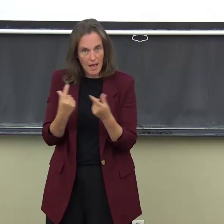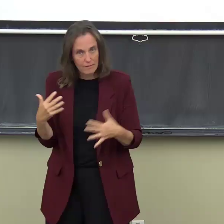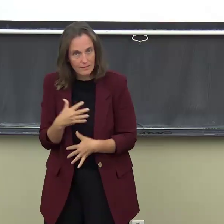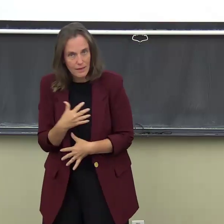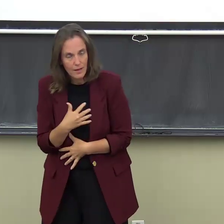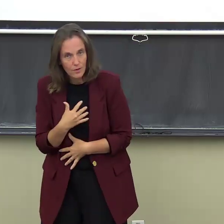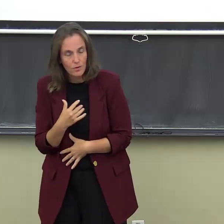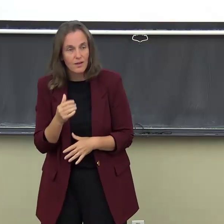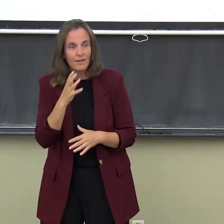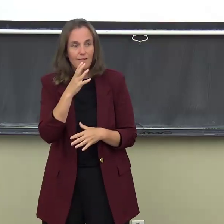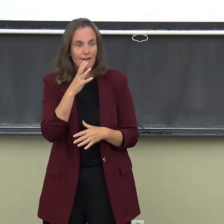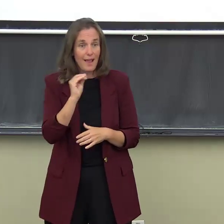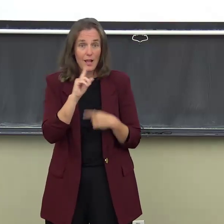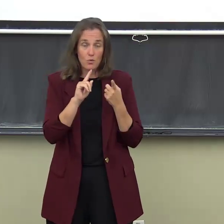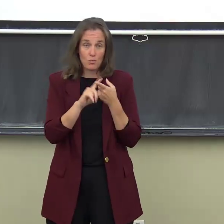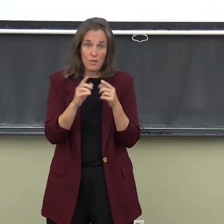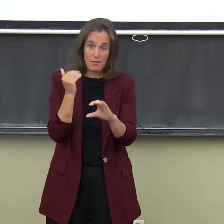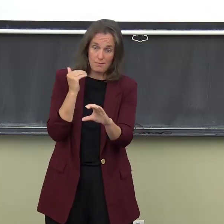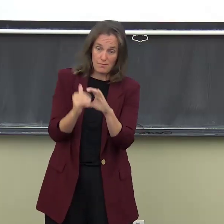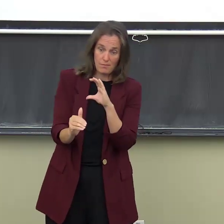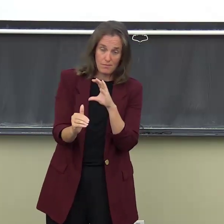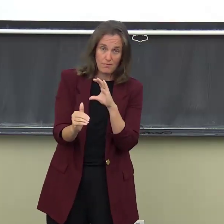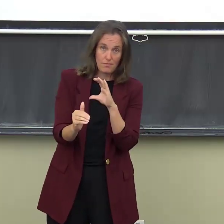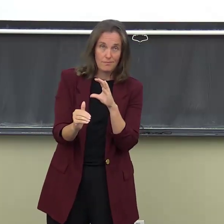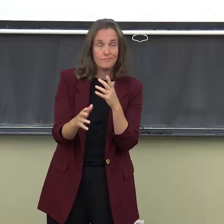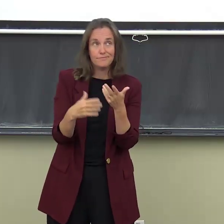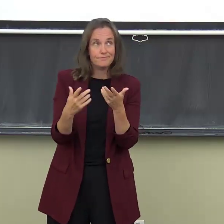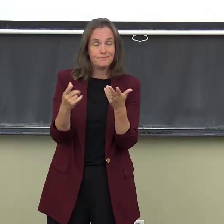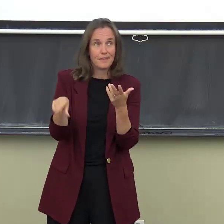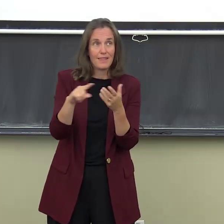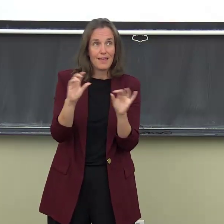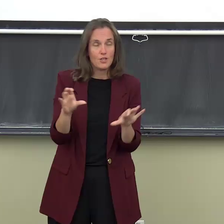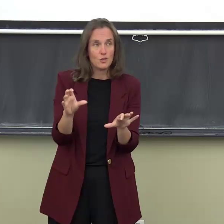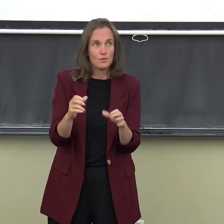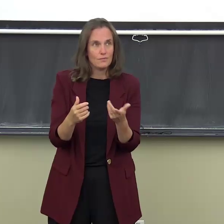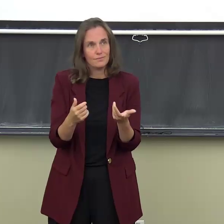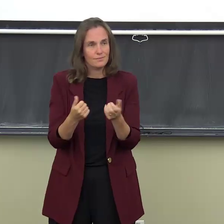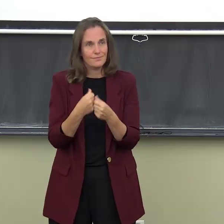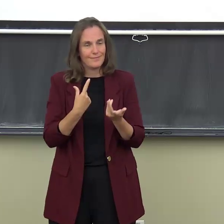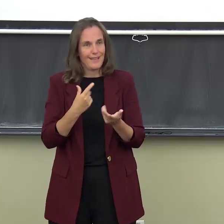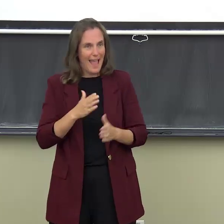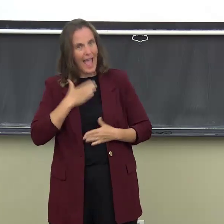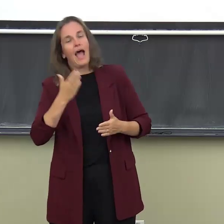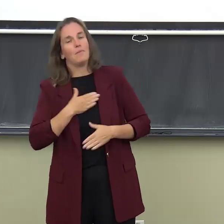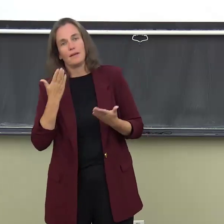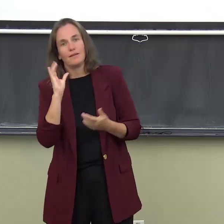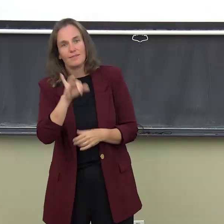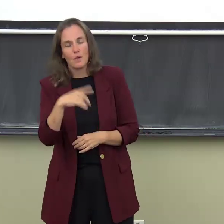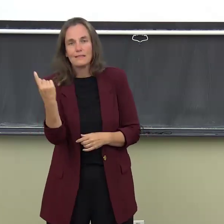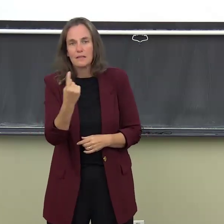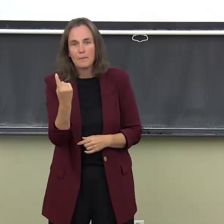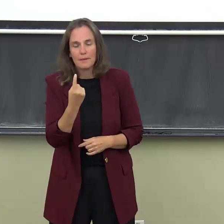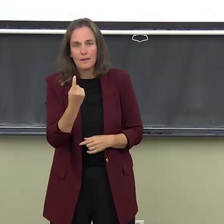when they do it, they feel so, I don't know, happy that was something that